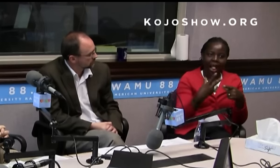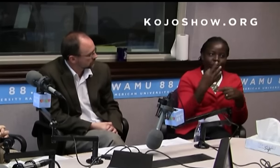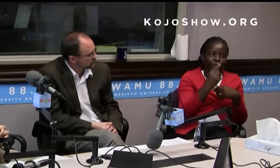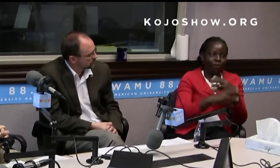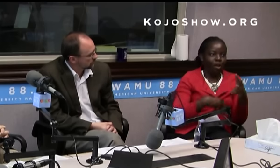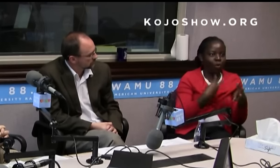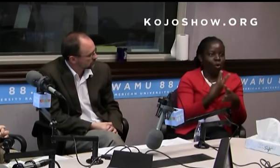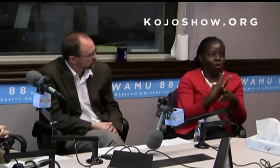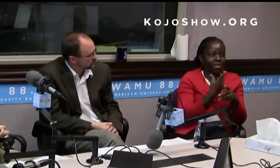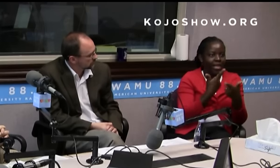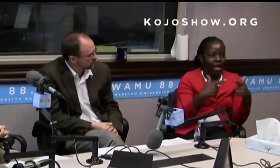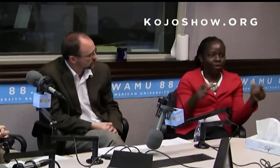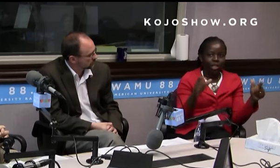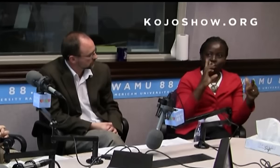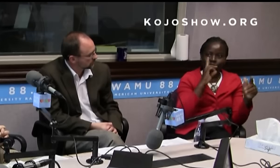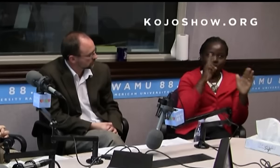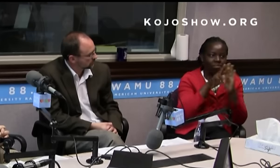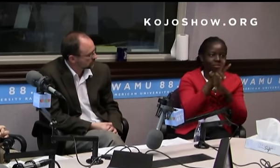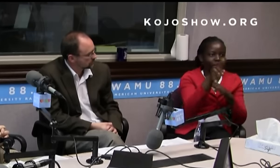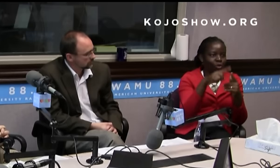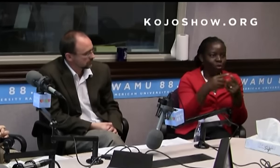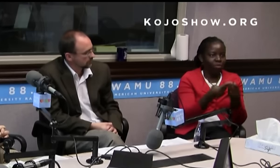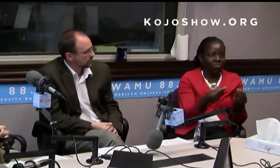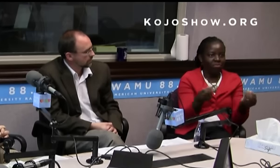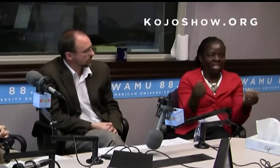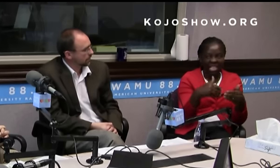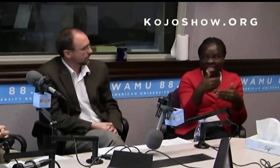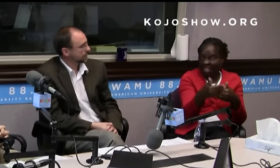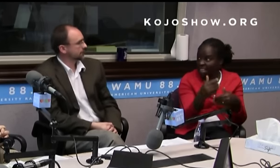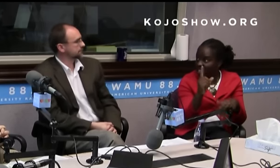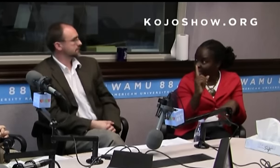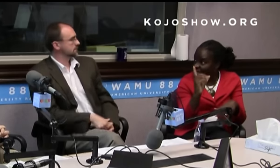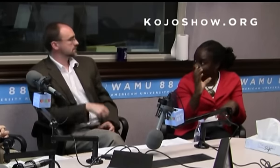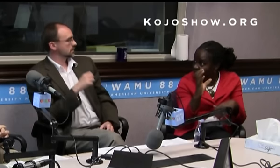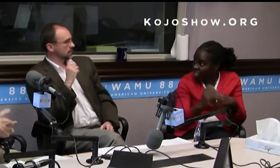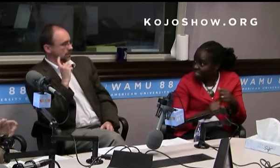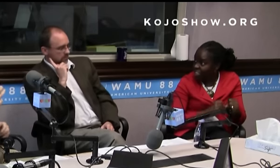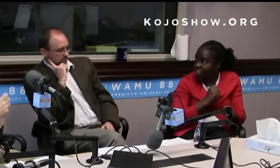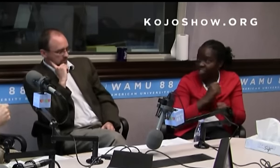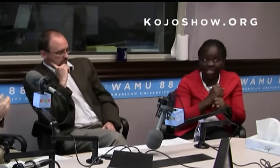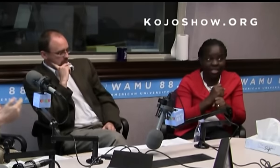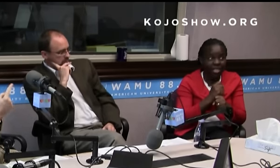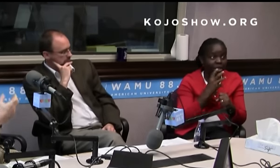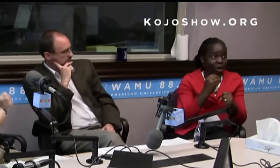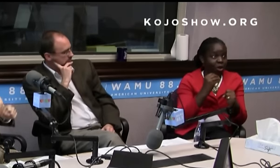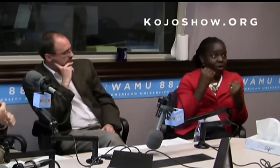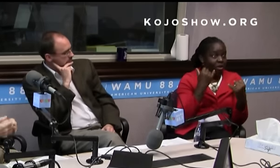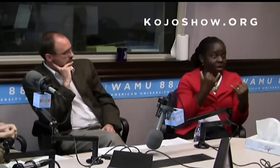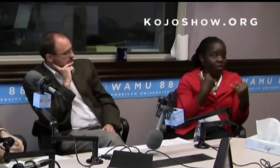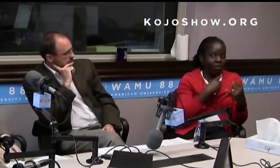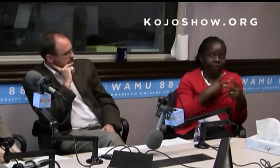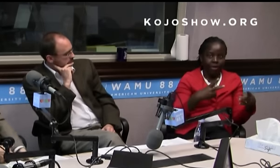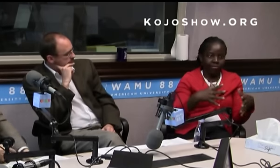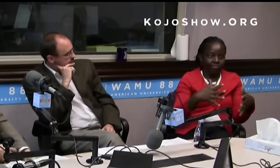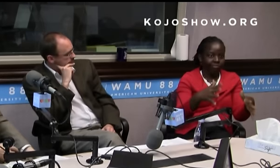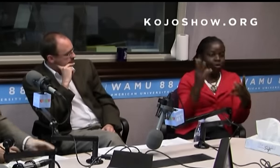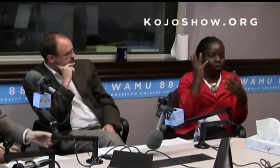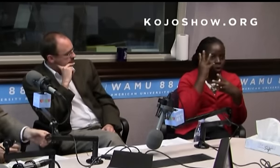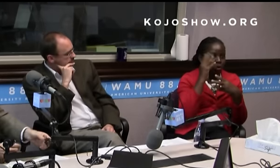of that. Also, Charles Riley was stating that more than half of the world's languages are in danger